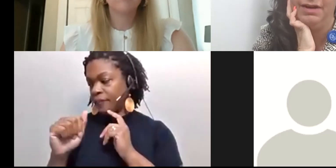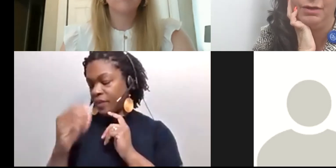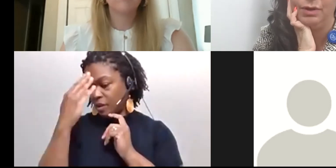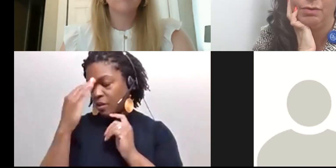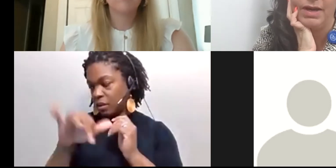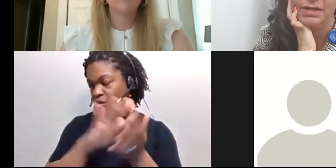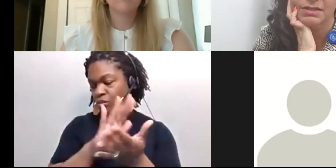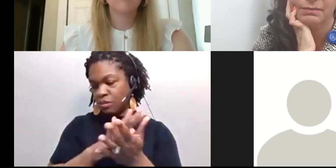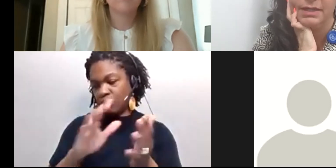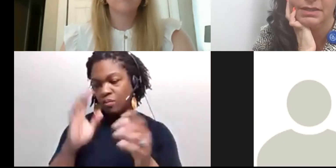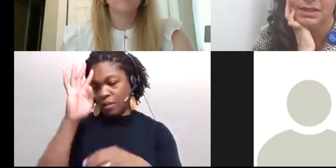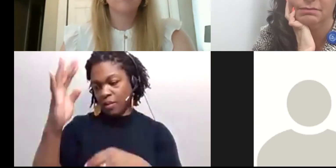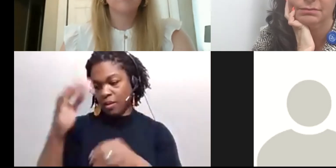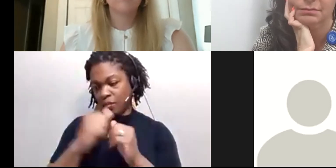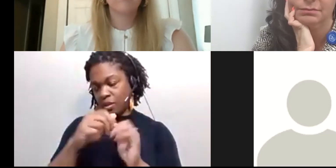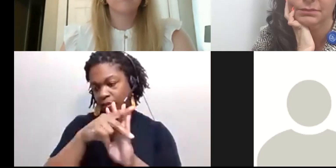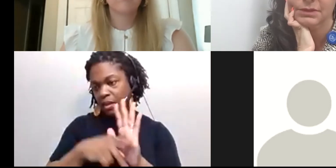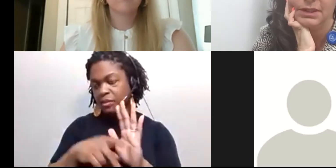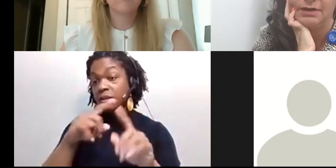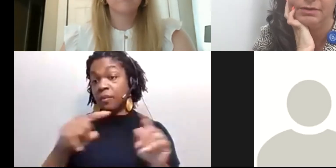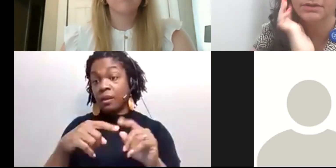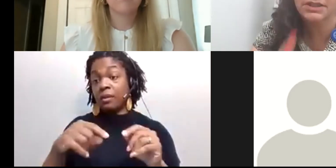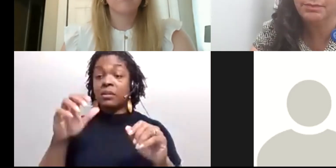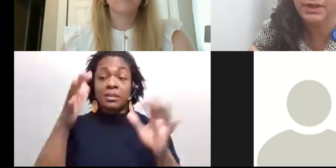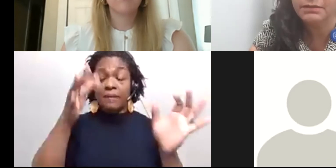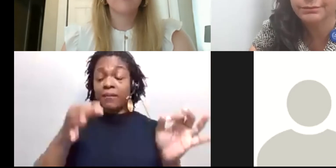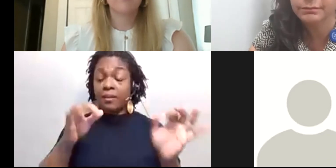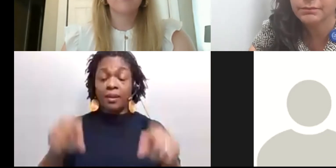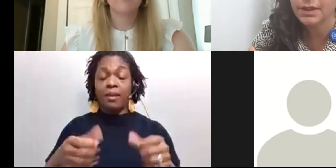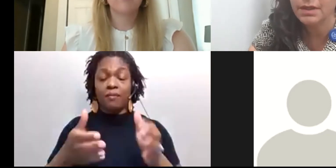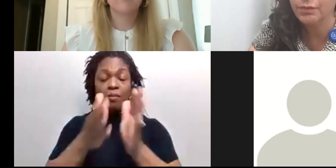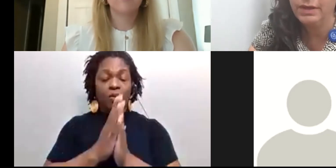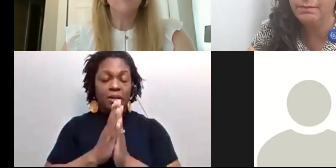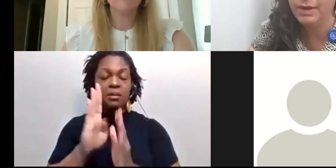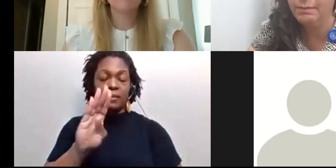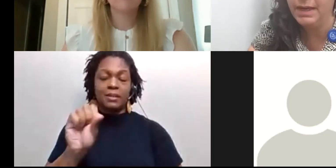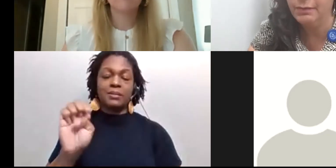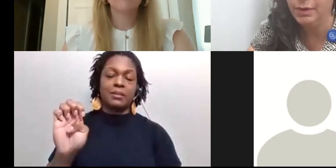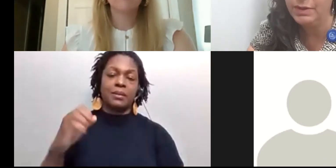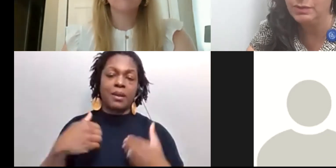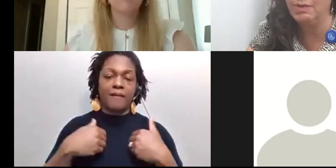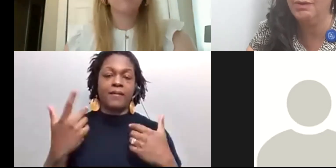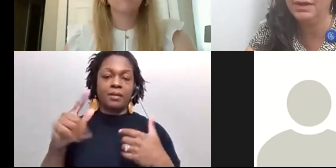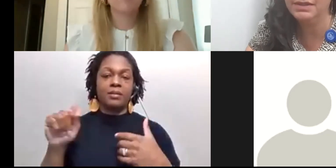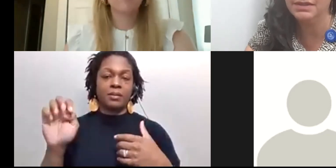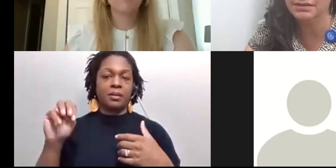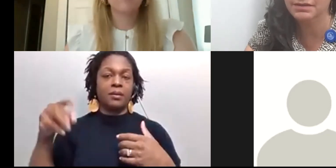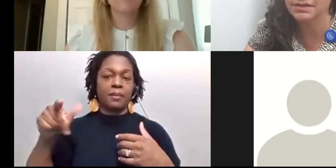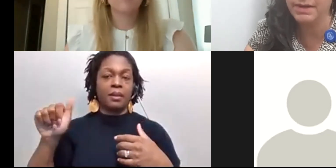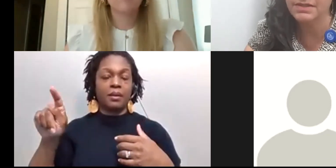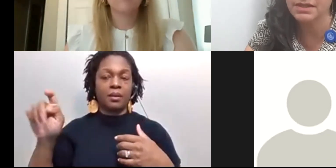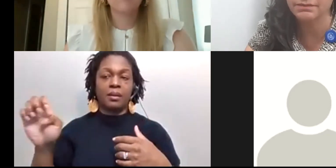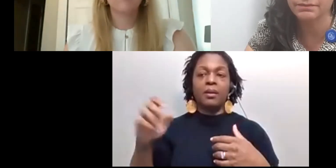we definitely could request Bessie to have a template. We can make any request we want, really,